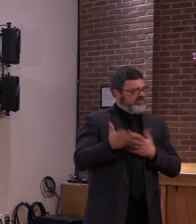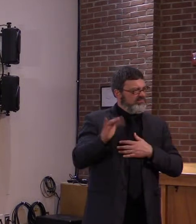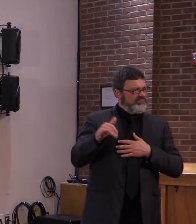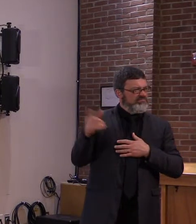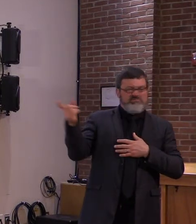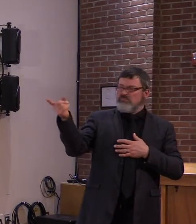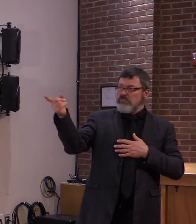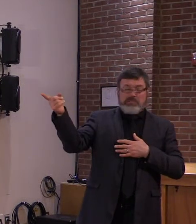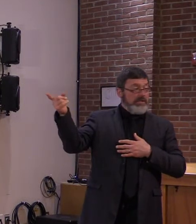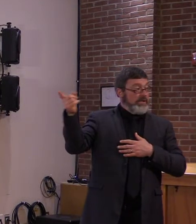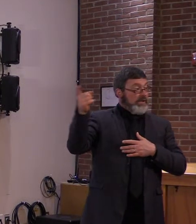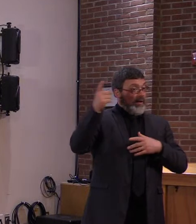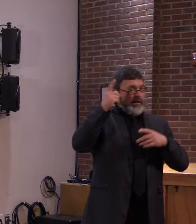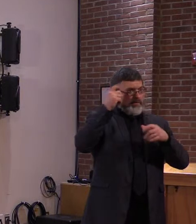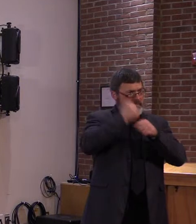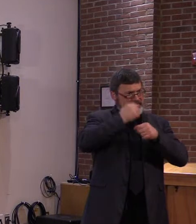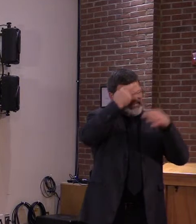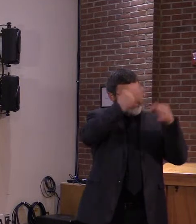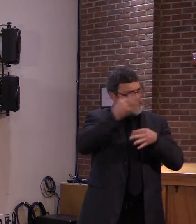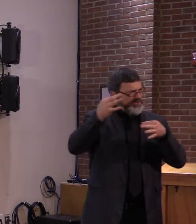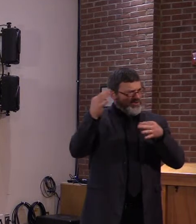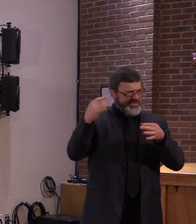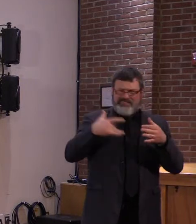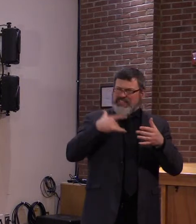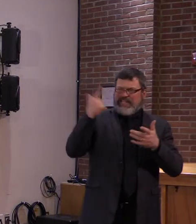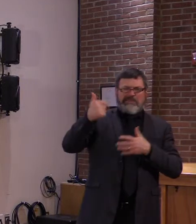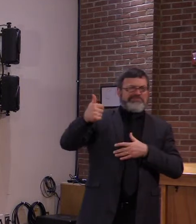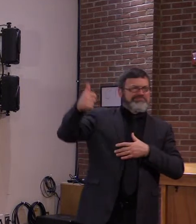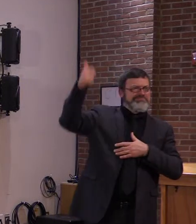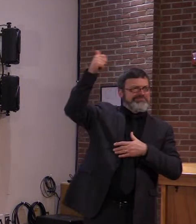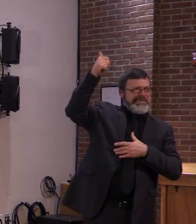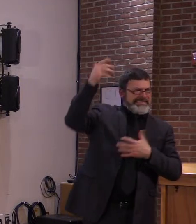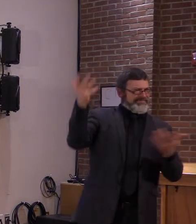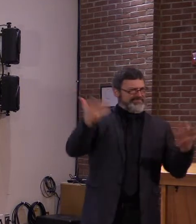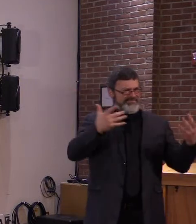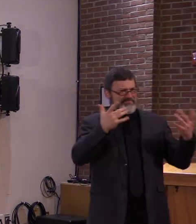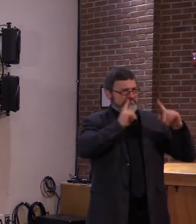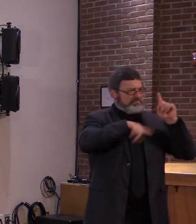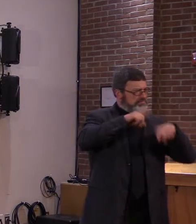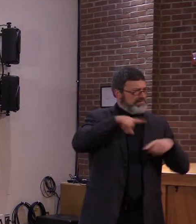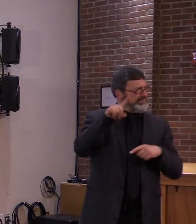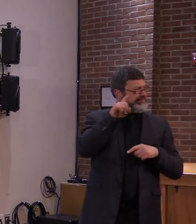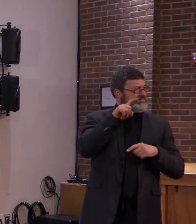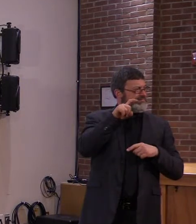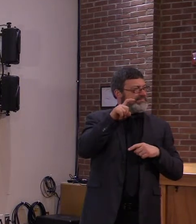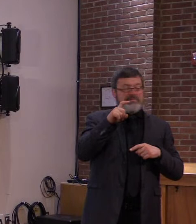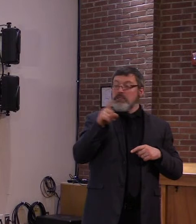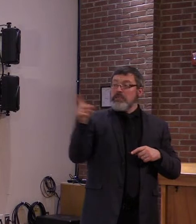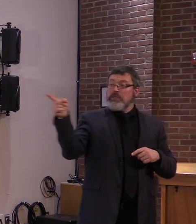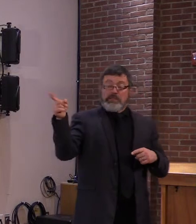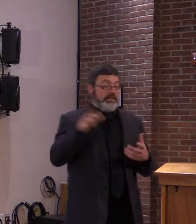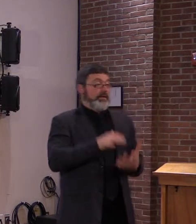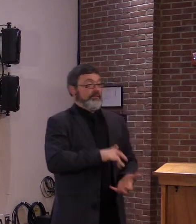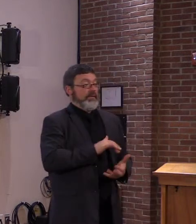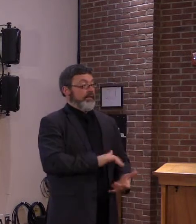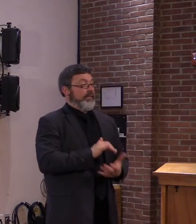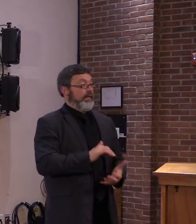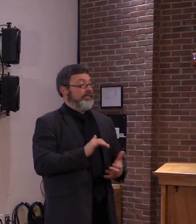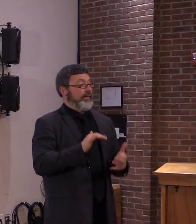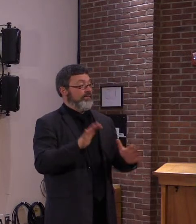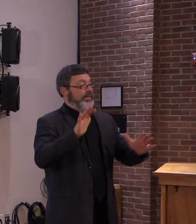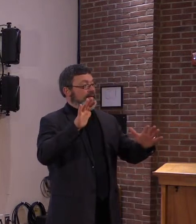Trump rightfully won the election. To what degree have his actions and comments undermined the